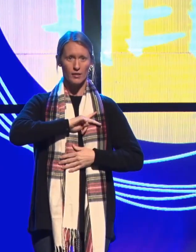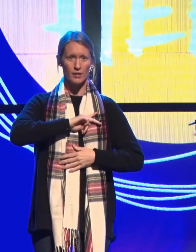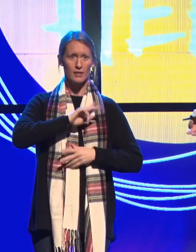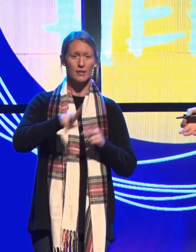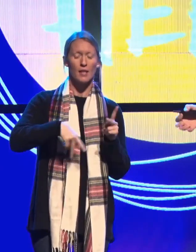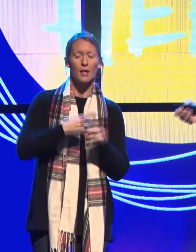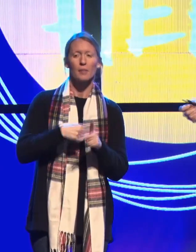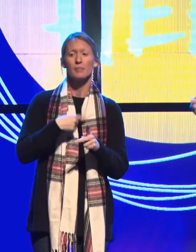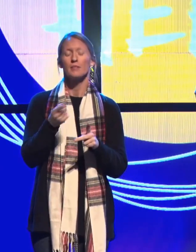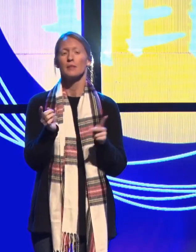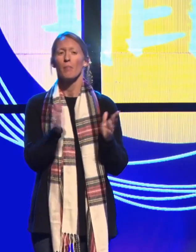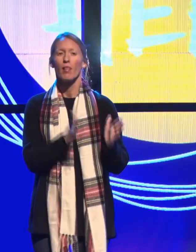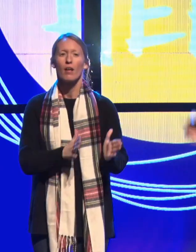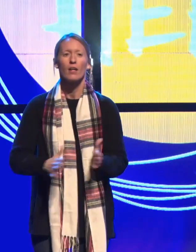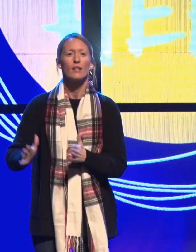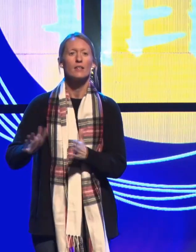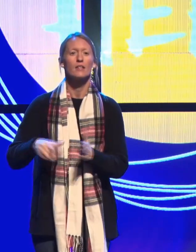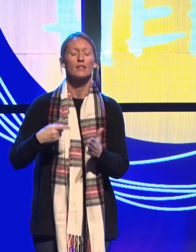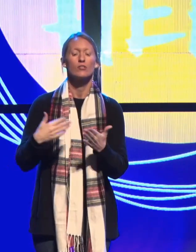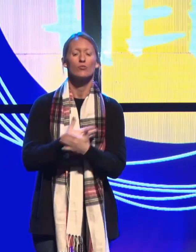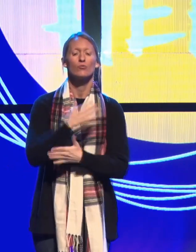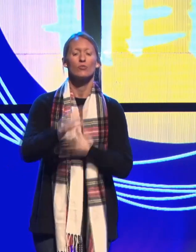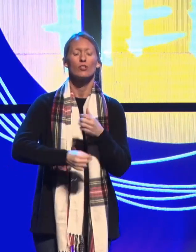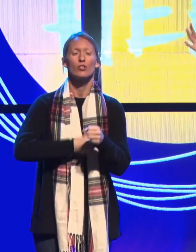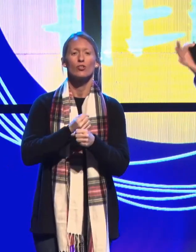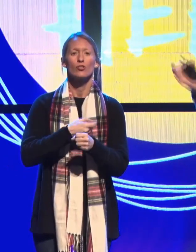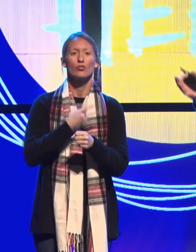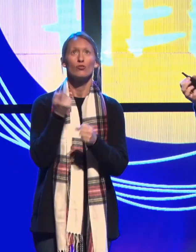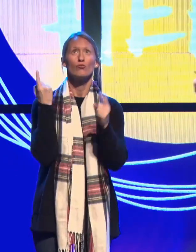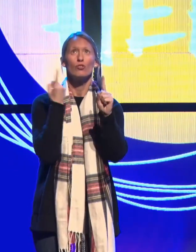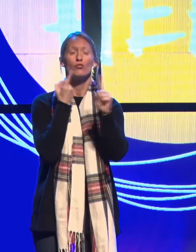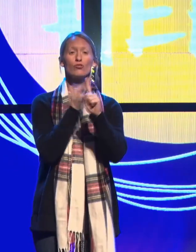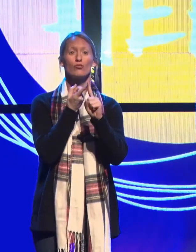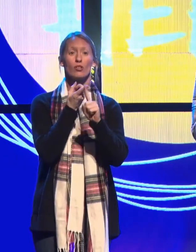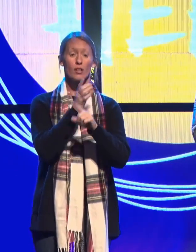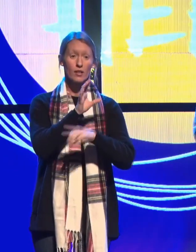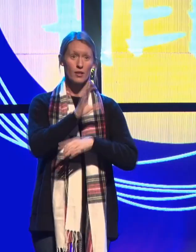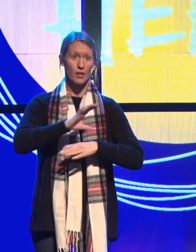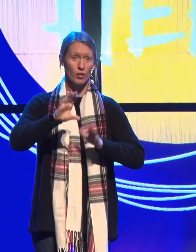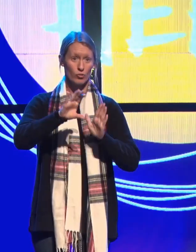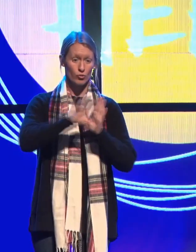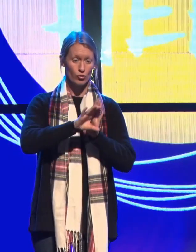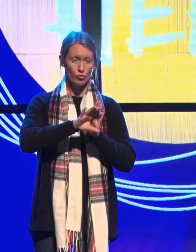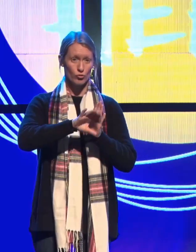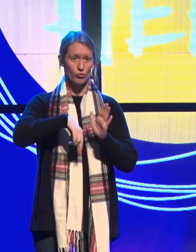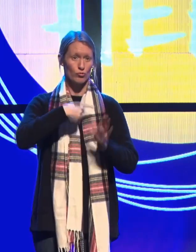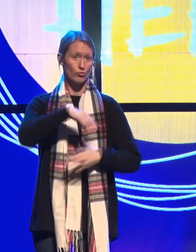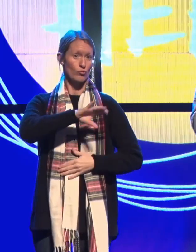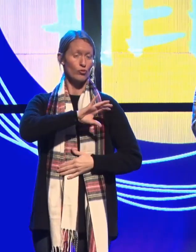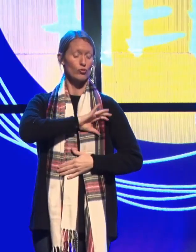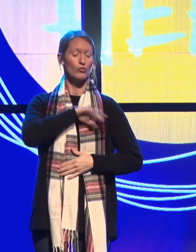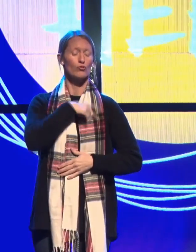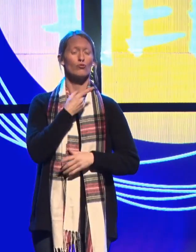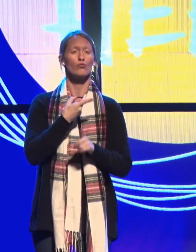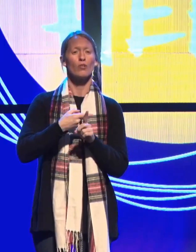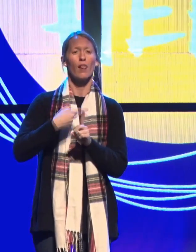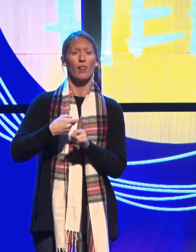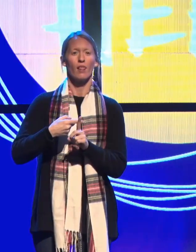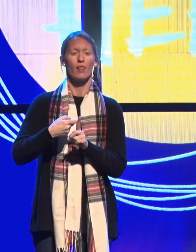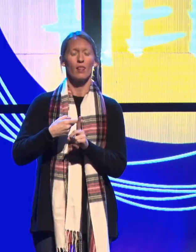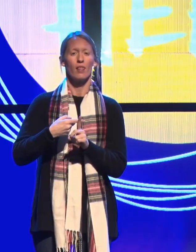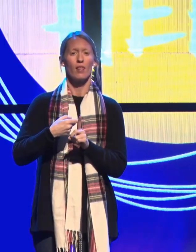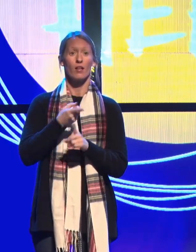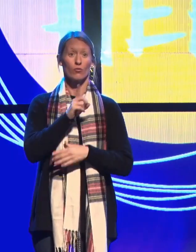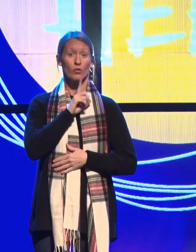like planning and when it comes to things like New Year's resolutions. And we all have different character strengths and makeup, right? And the reality, some of us